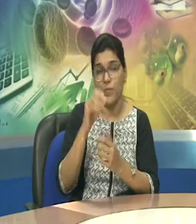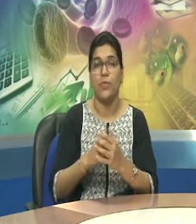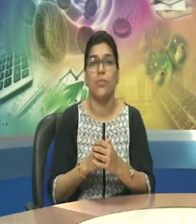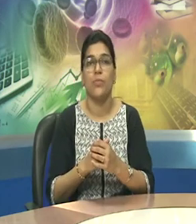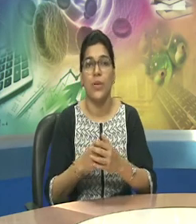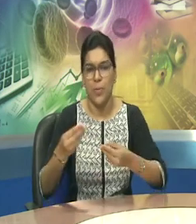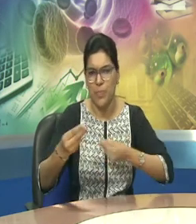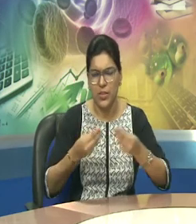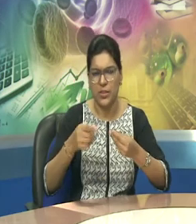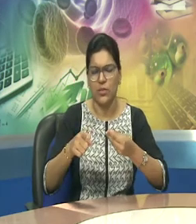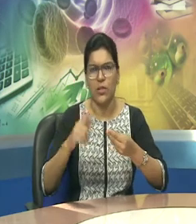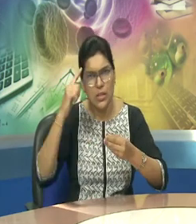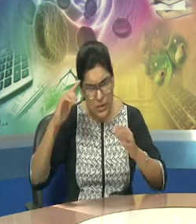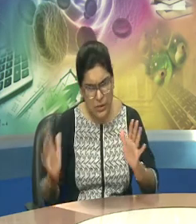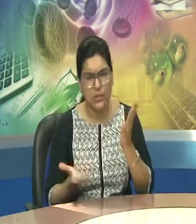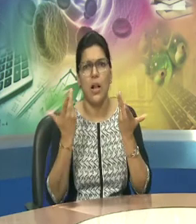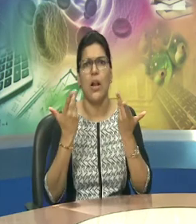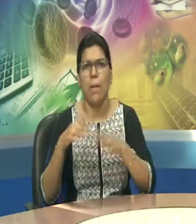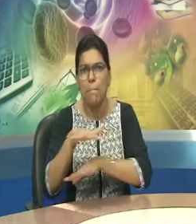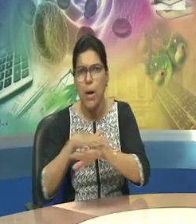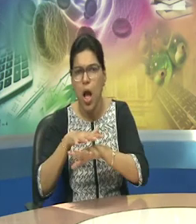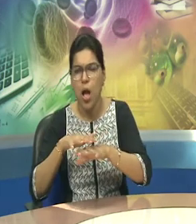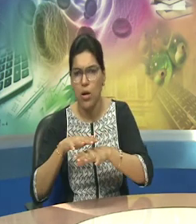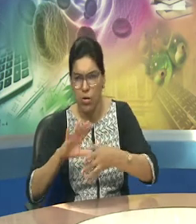Fifth, setting up the